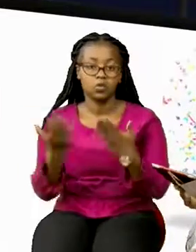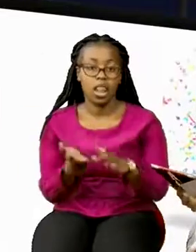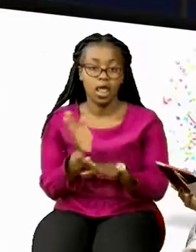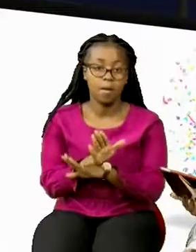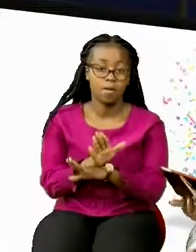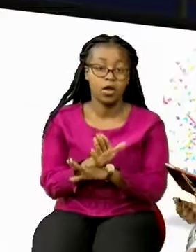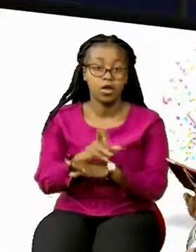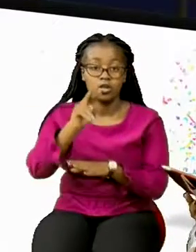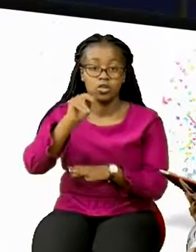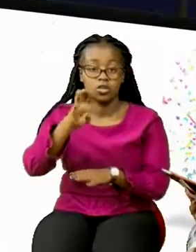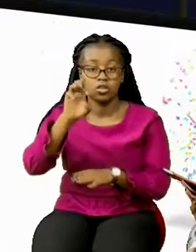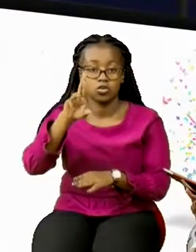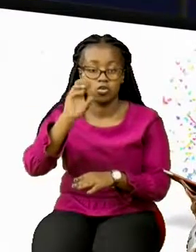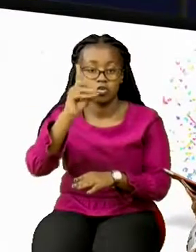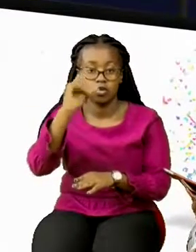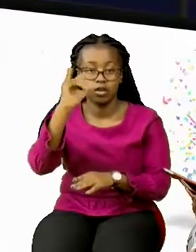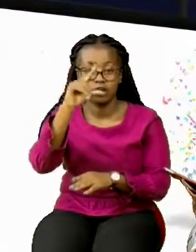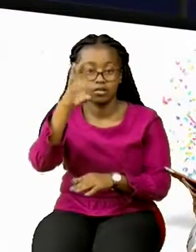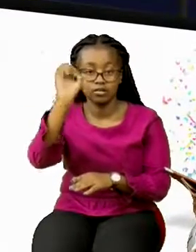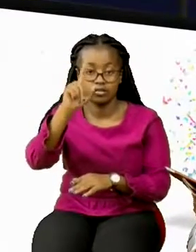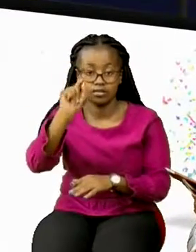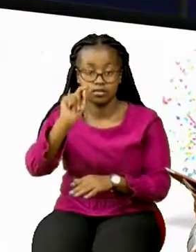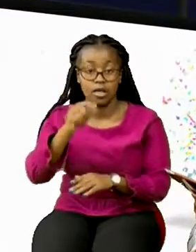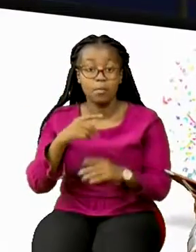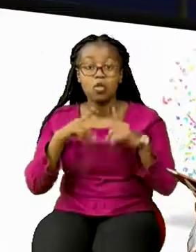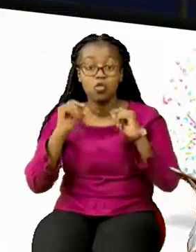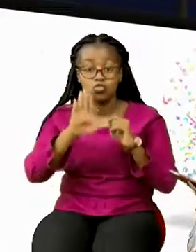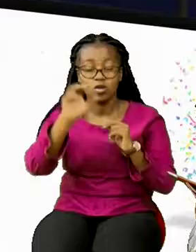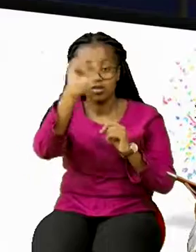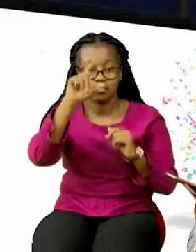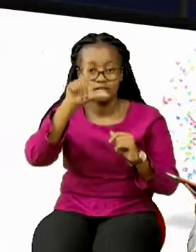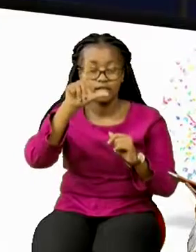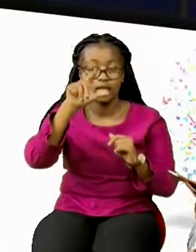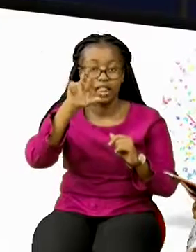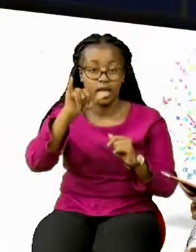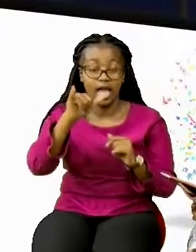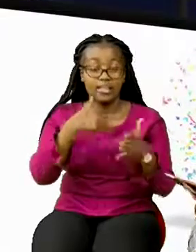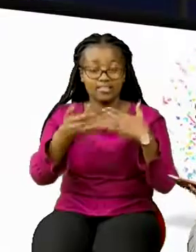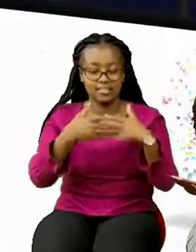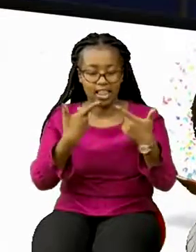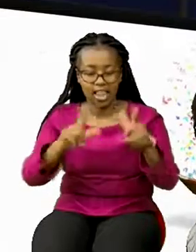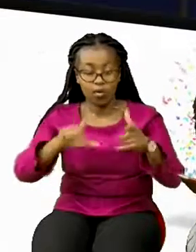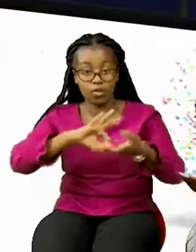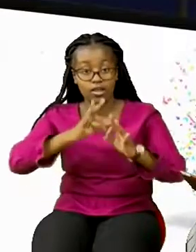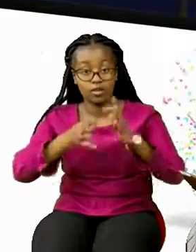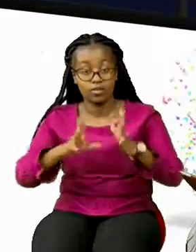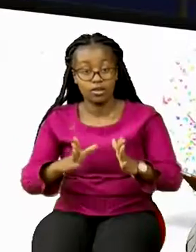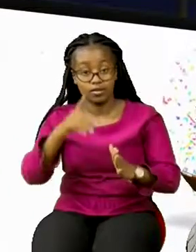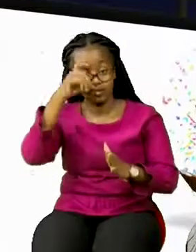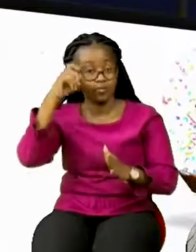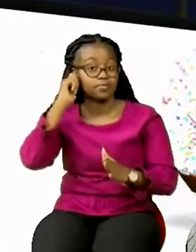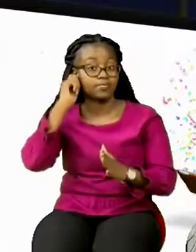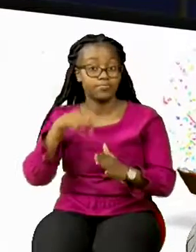Welcome back to Neuro Digest. Welcome back to Neuro Digest. I am your host, Sylvia Moramo Chabo, and my interpreter, Maureen